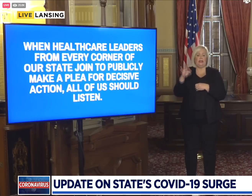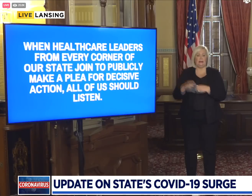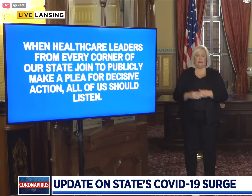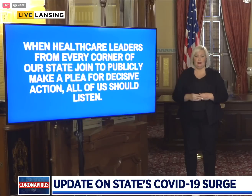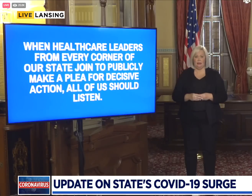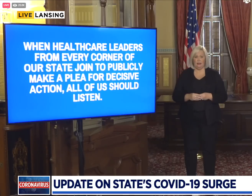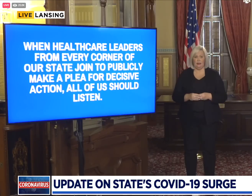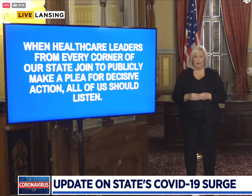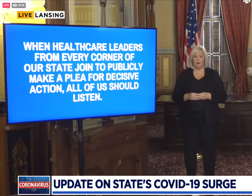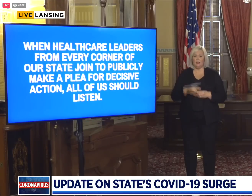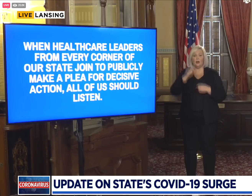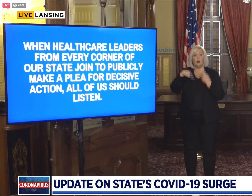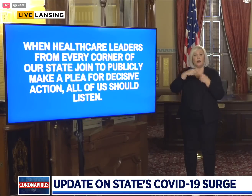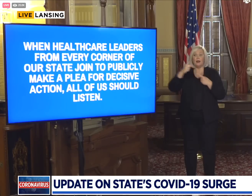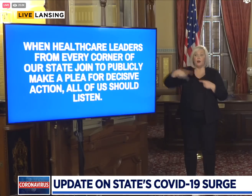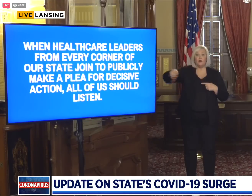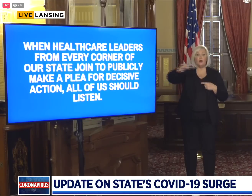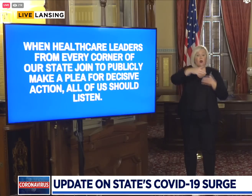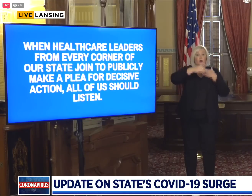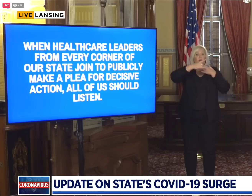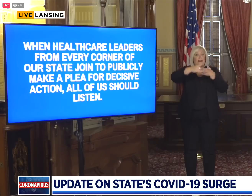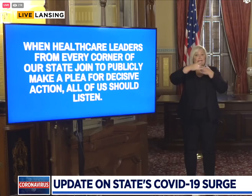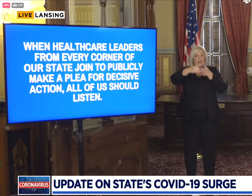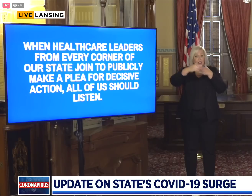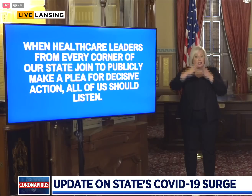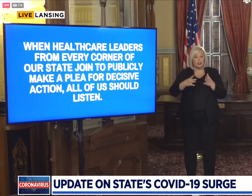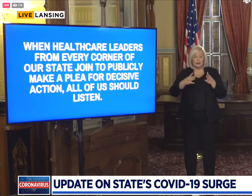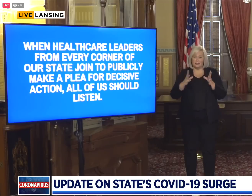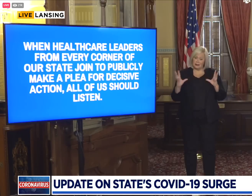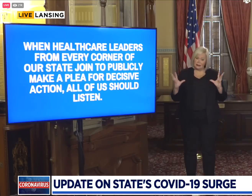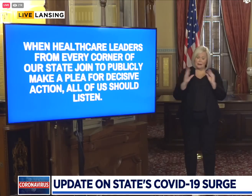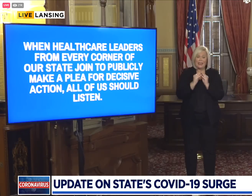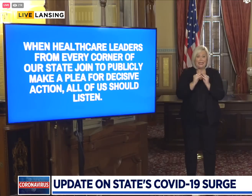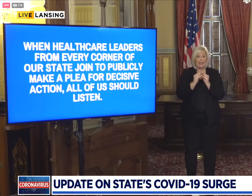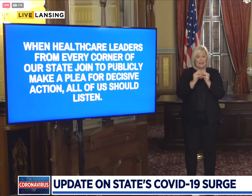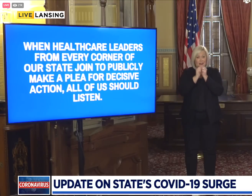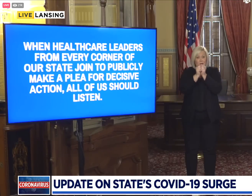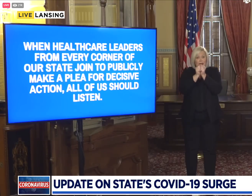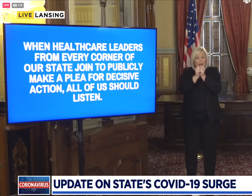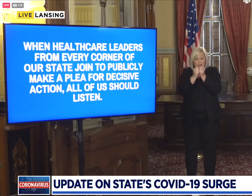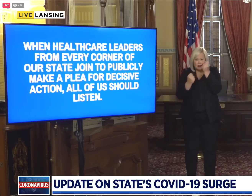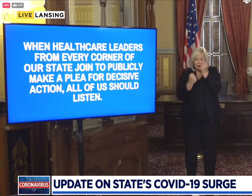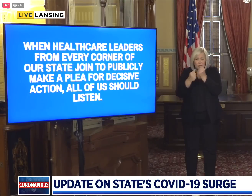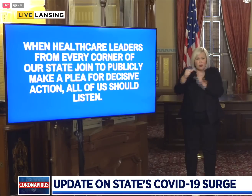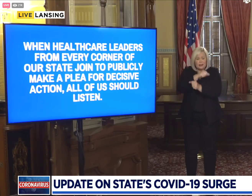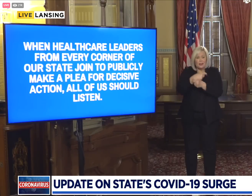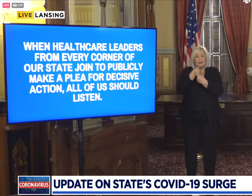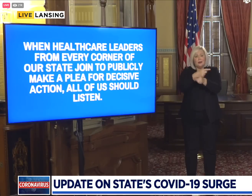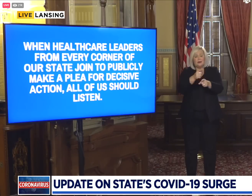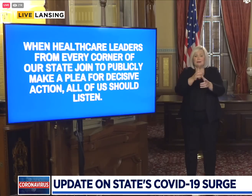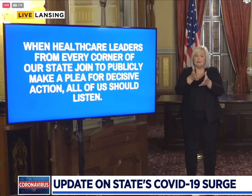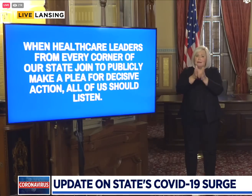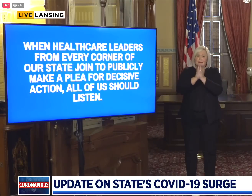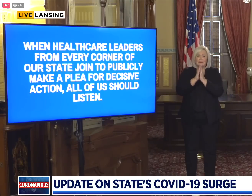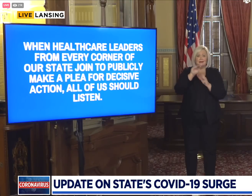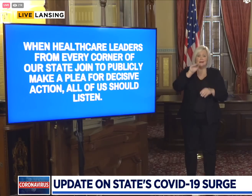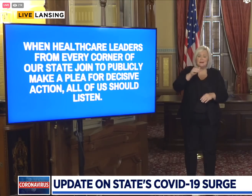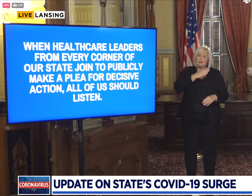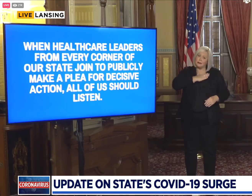our state join to publicly make a plea for decisive action, all of us should be